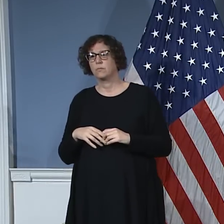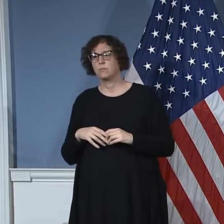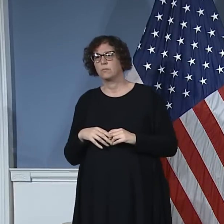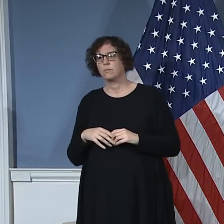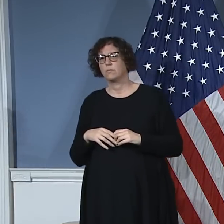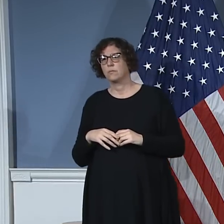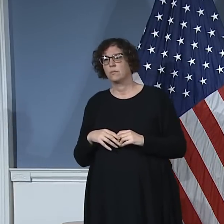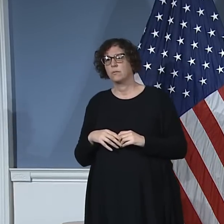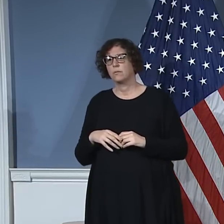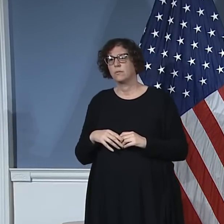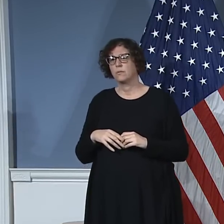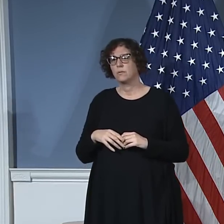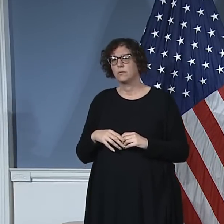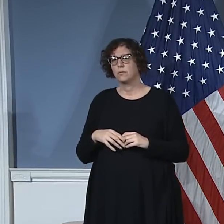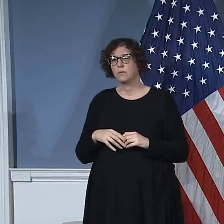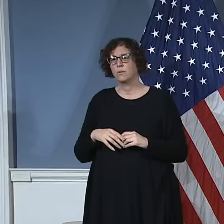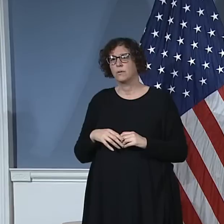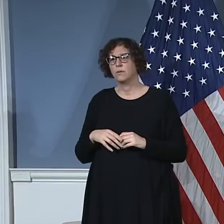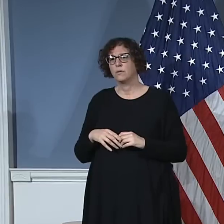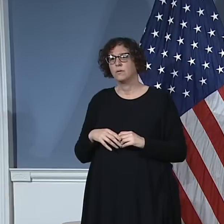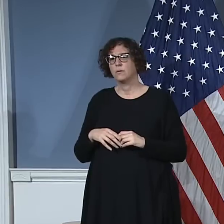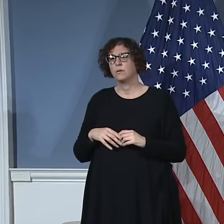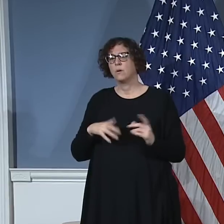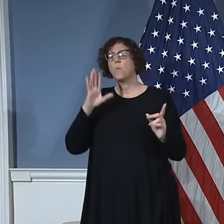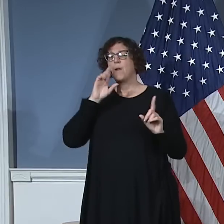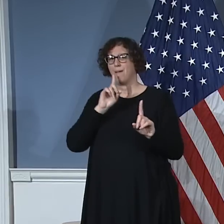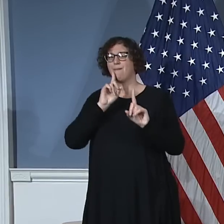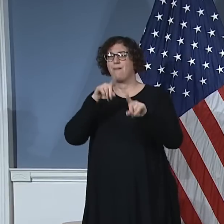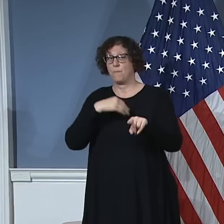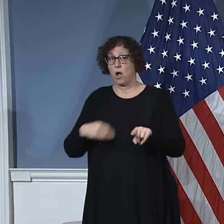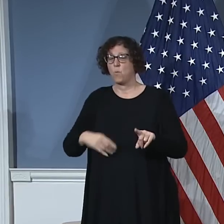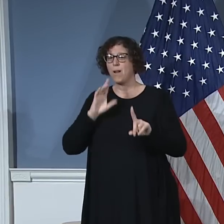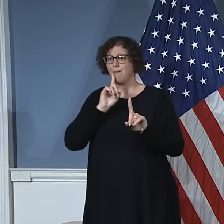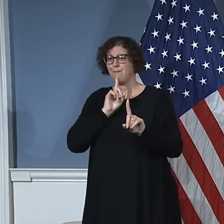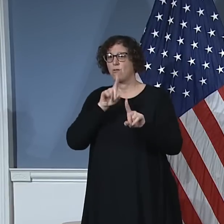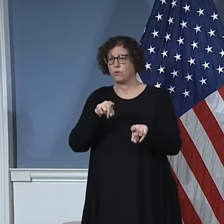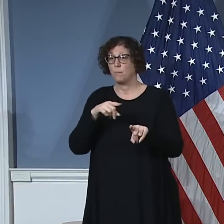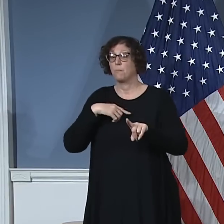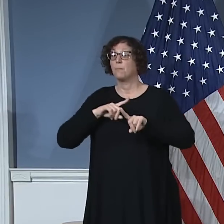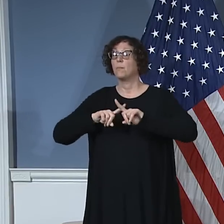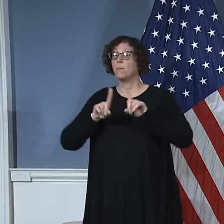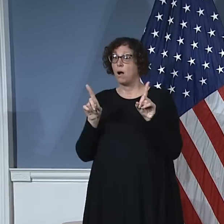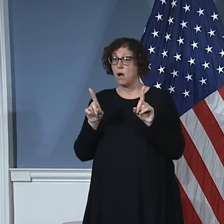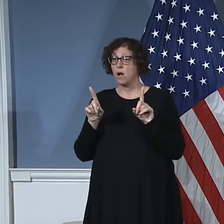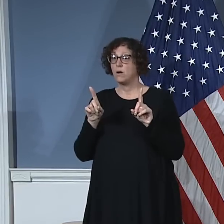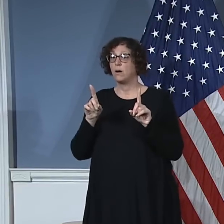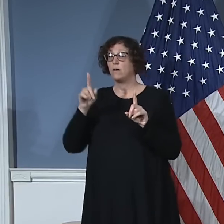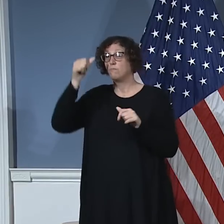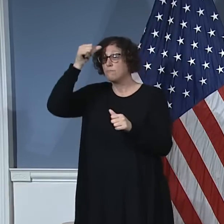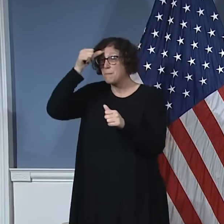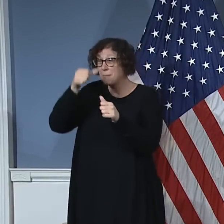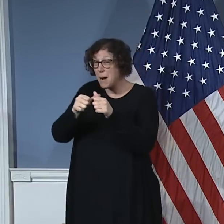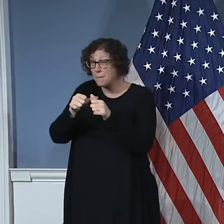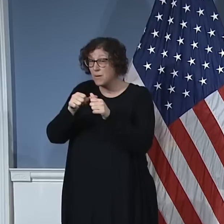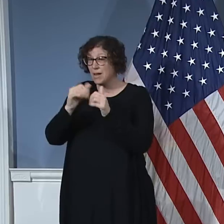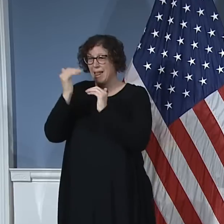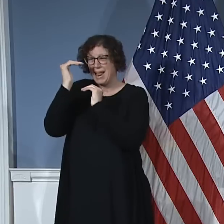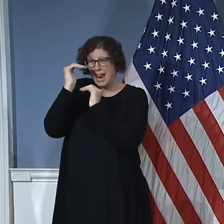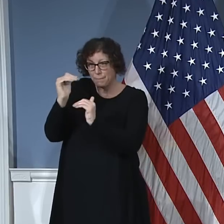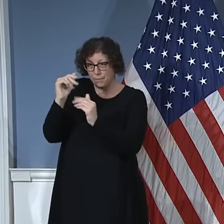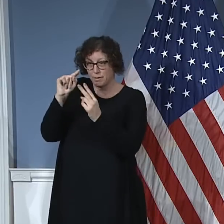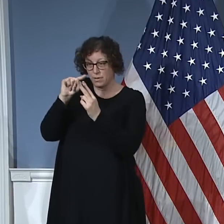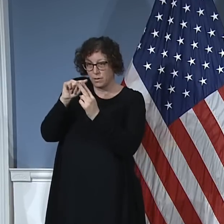want, I'll answer, Jeff, but I want to, again, in the name of rationing as we do these calls, I think we're saying to people, try and keep it